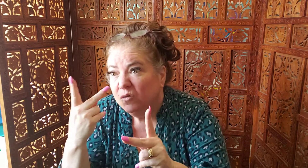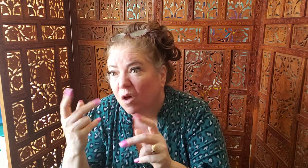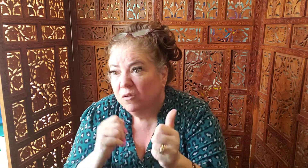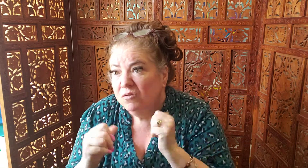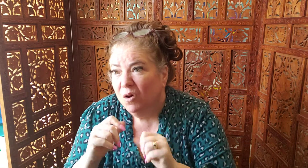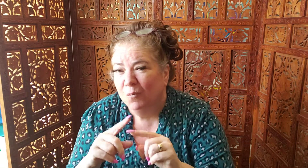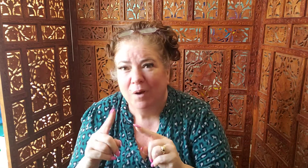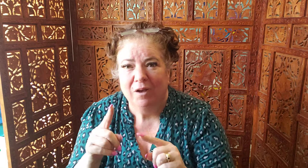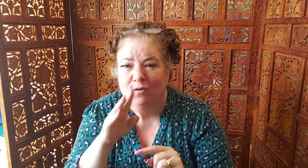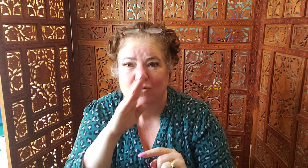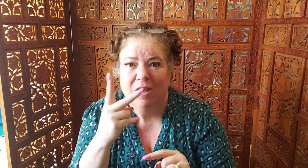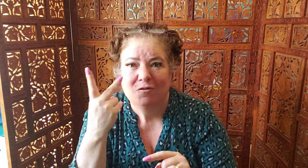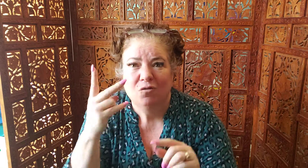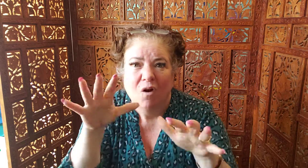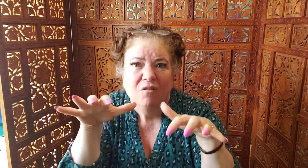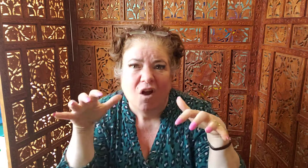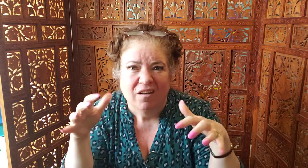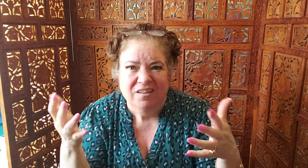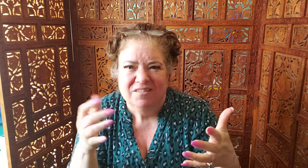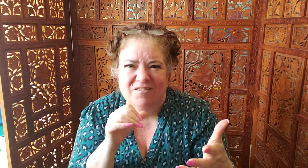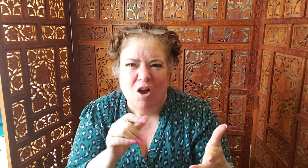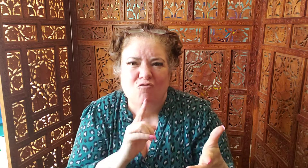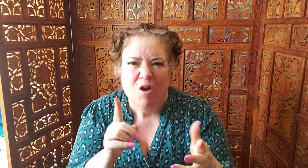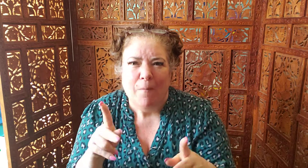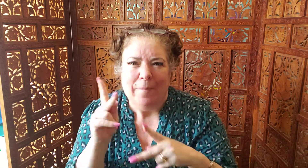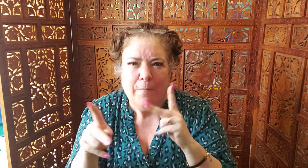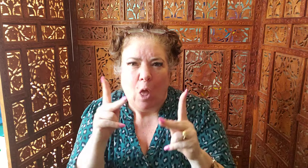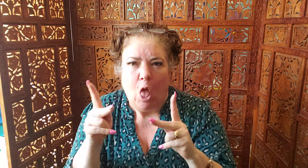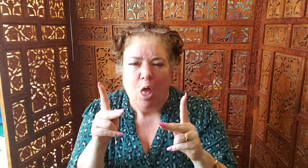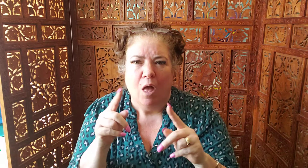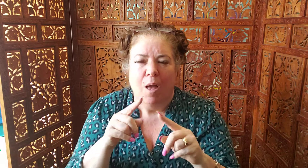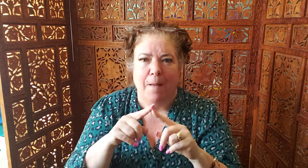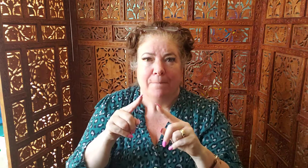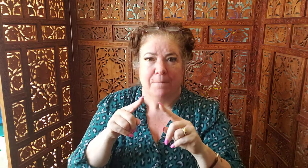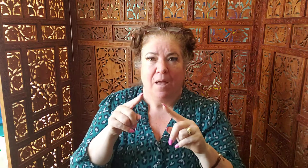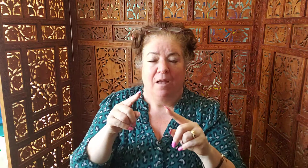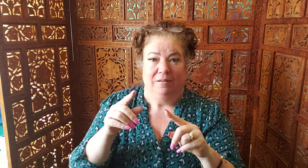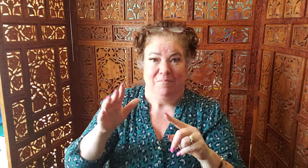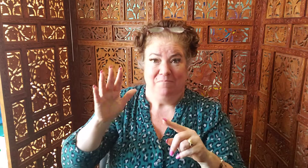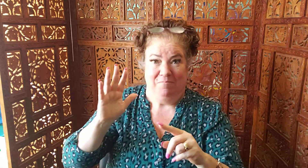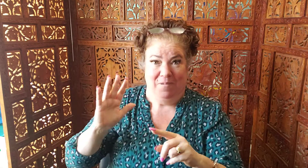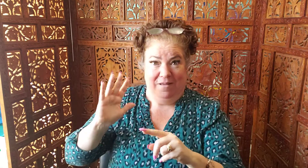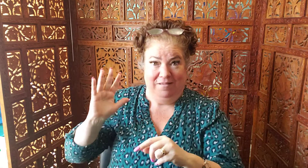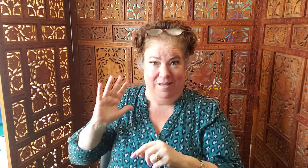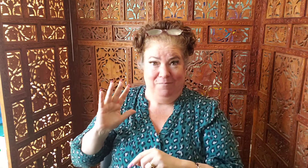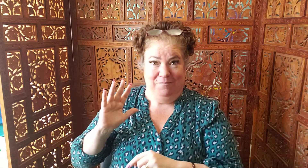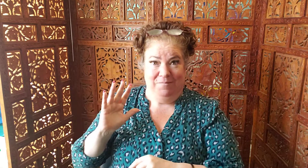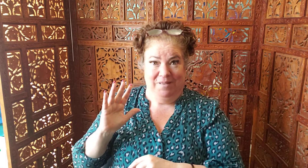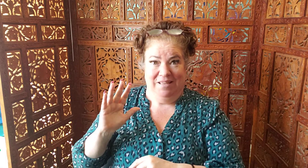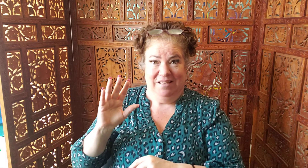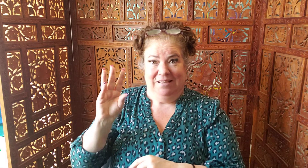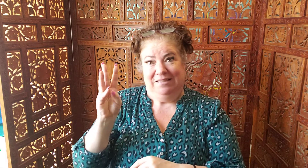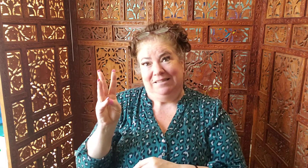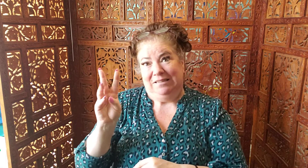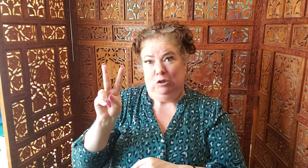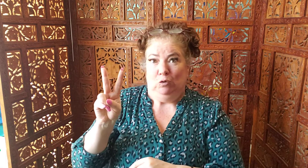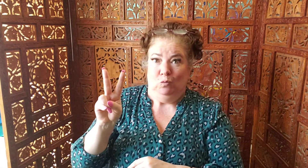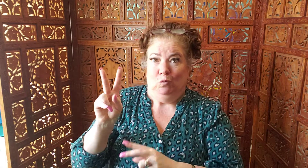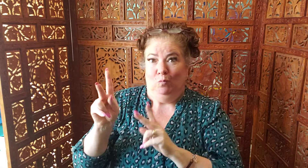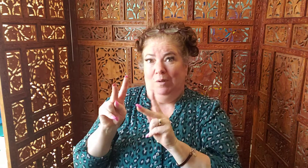people. And back then, they read that 62 million people watched this and 50 million people watched that, but